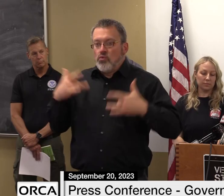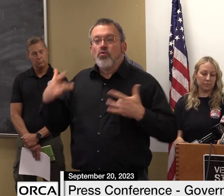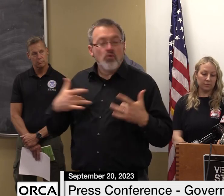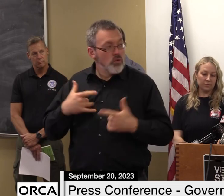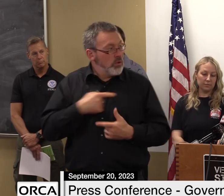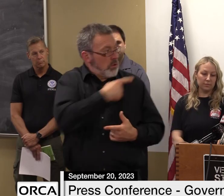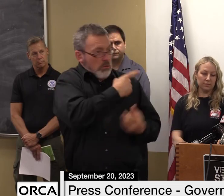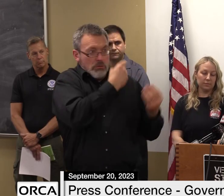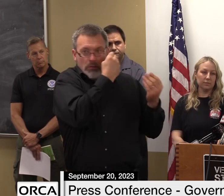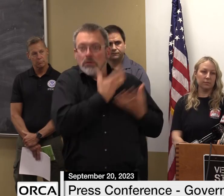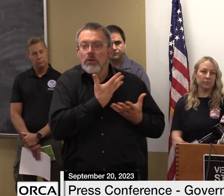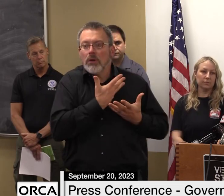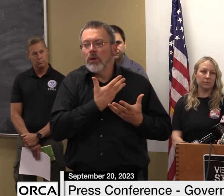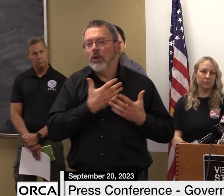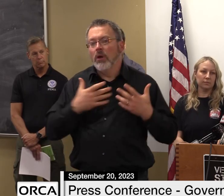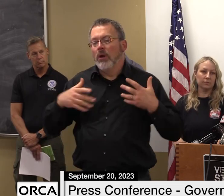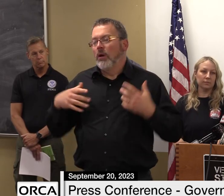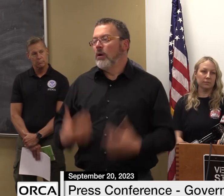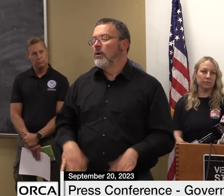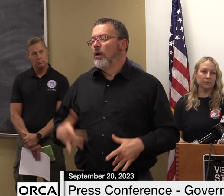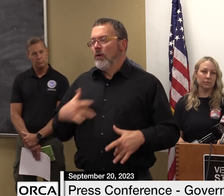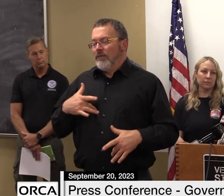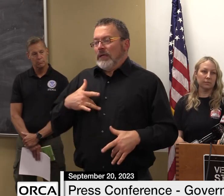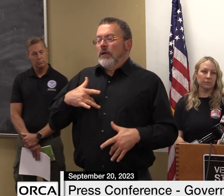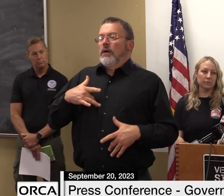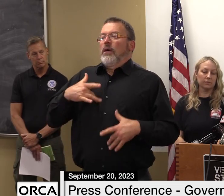funding, my relief brought tears to my eyes.